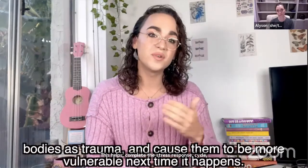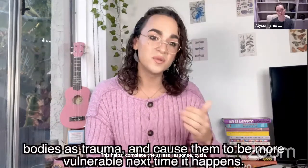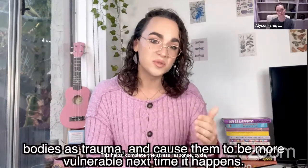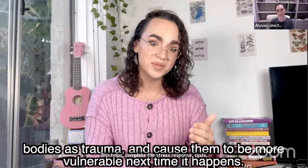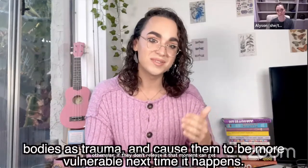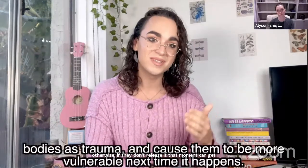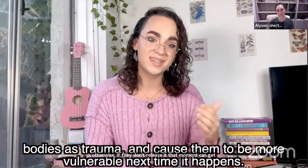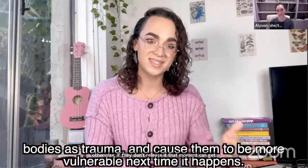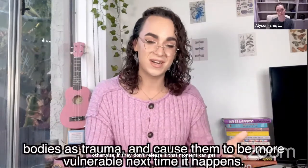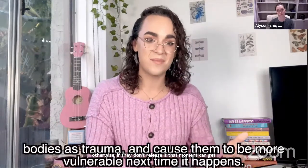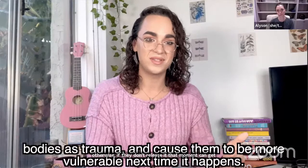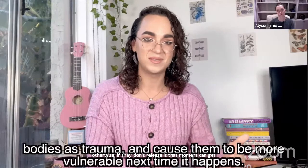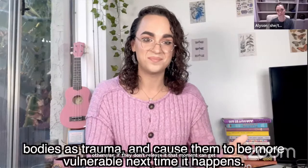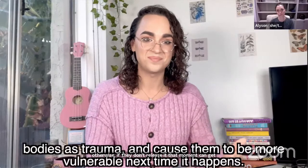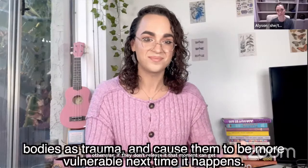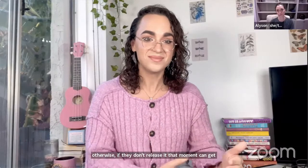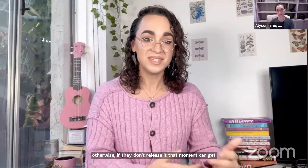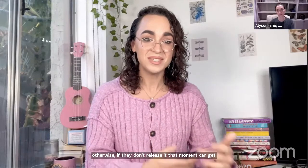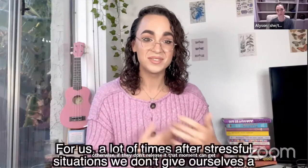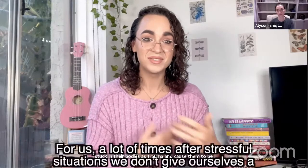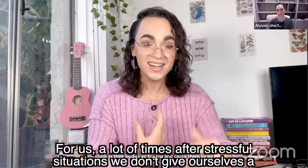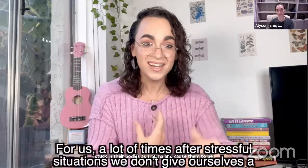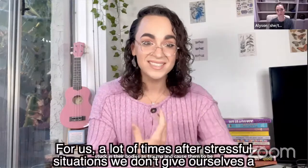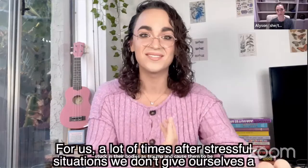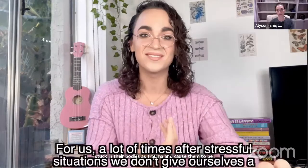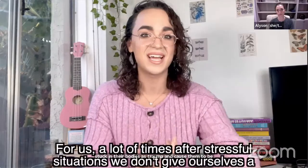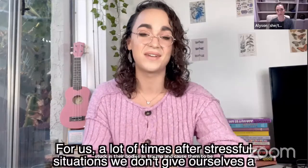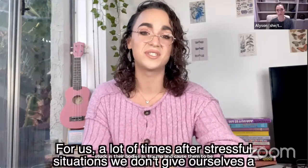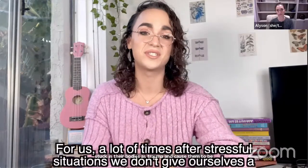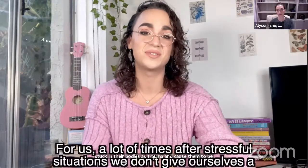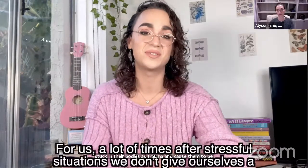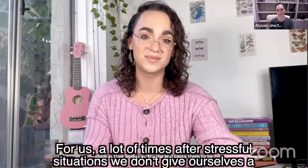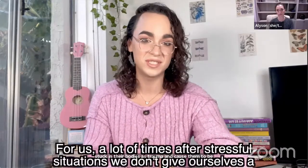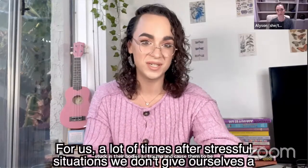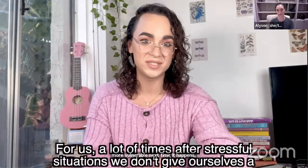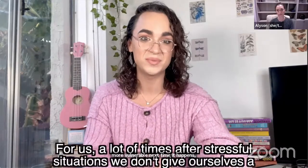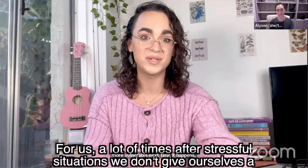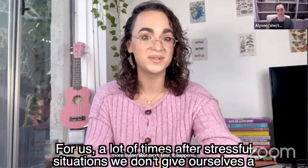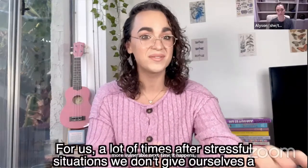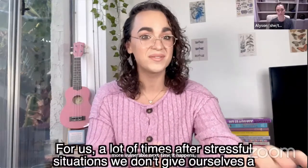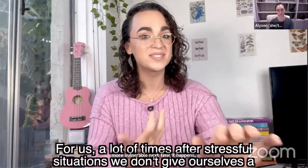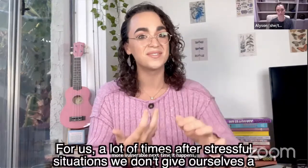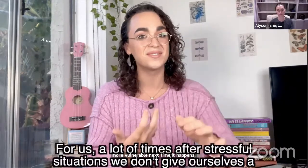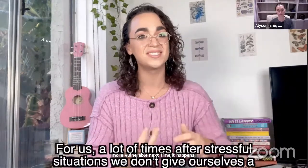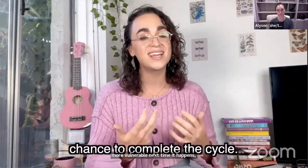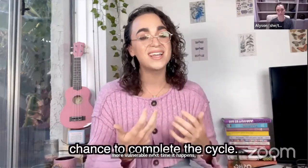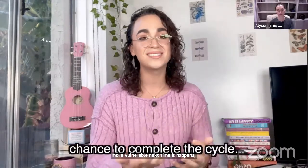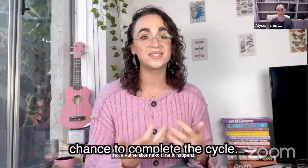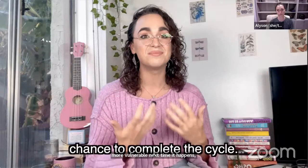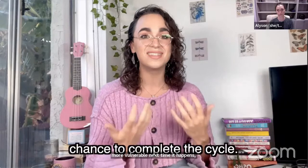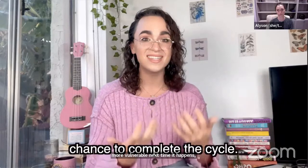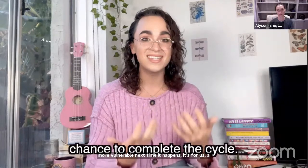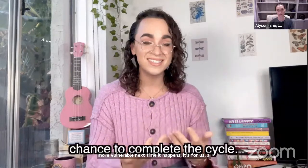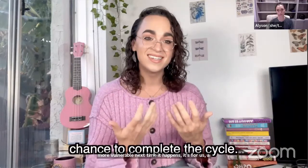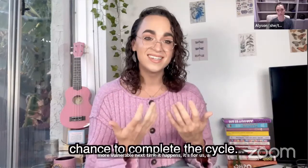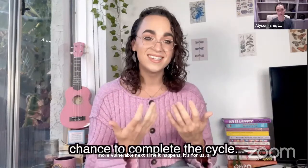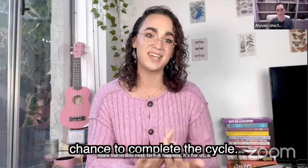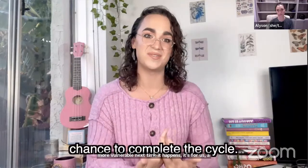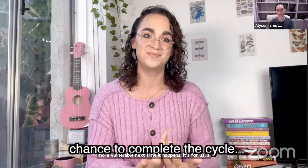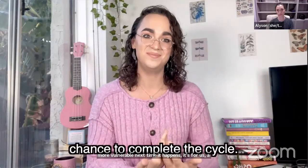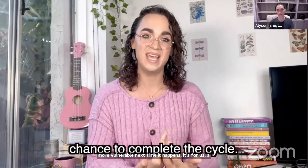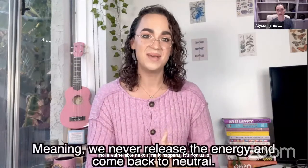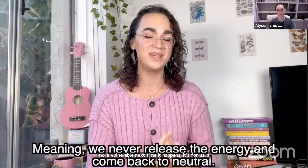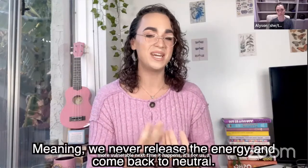more vulnerable next time it happens. So for us, a lot of times after stressful situations, we don't give ourselves a chance to complete the